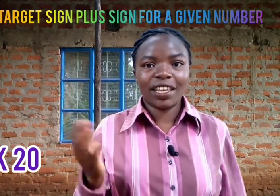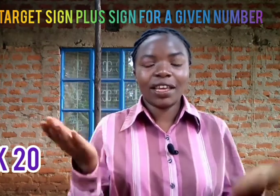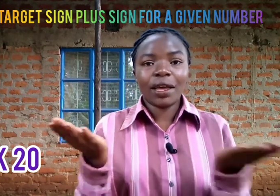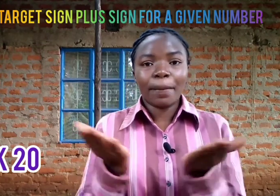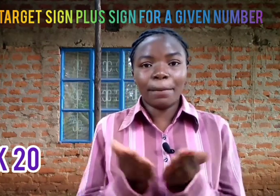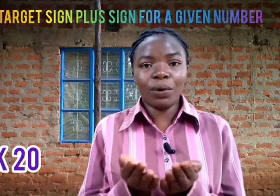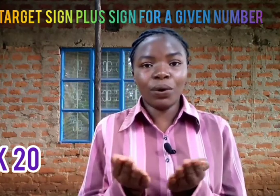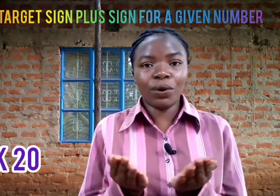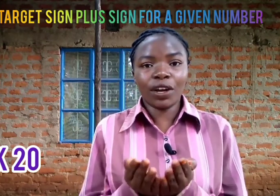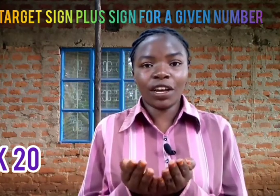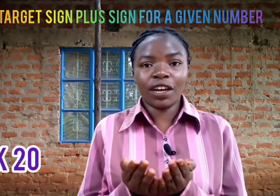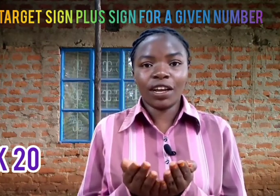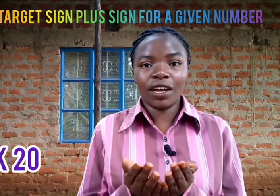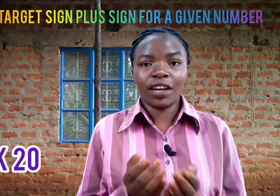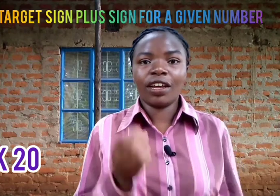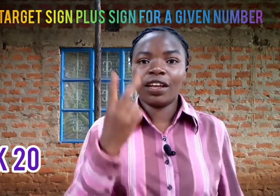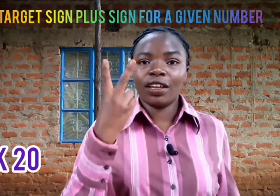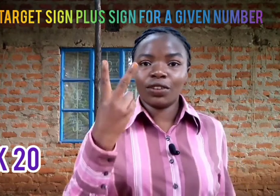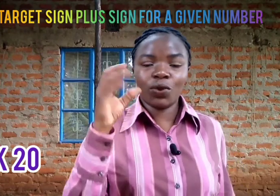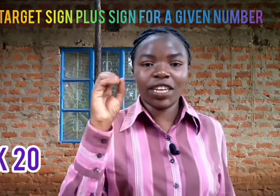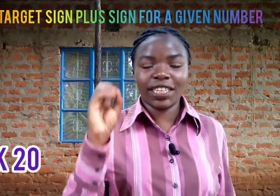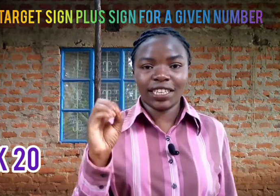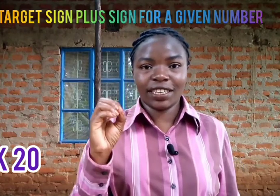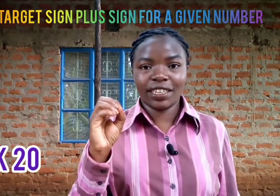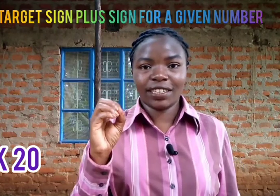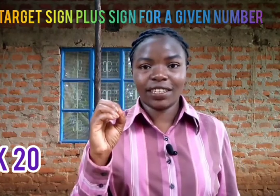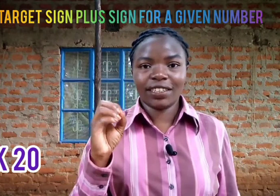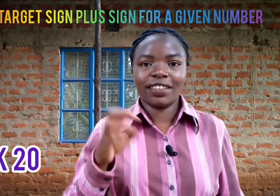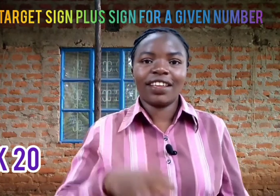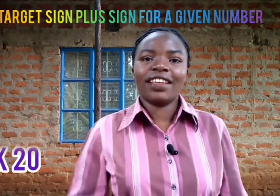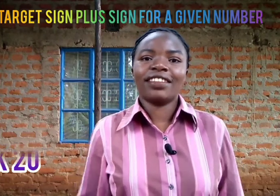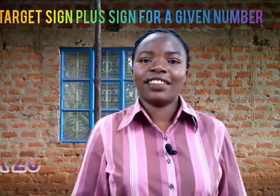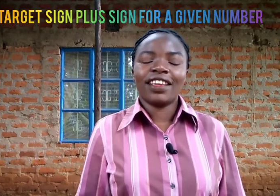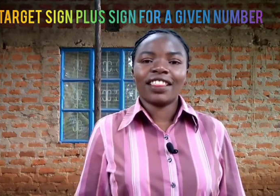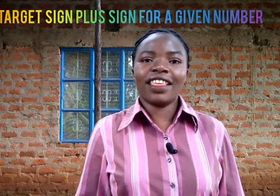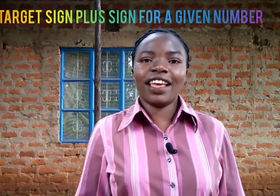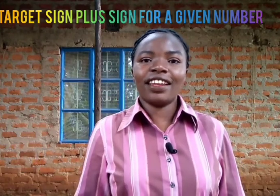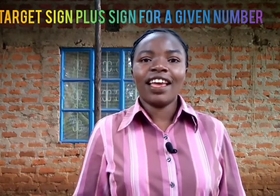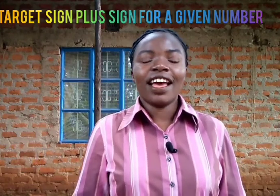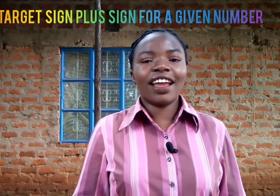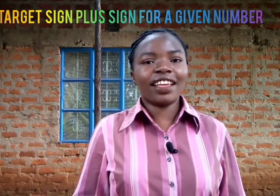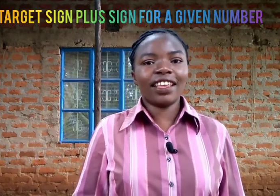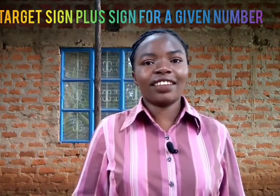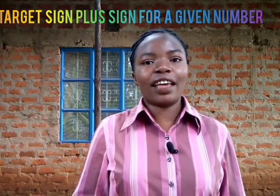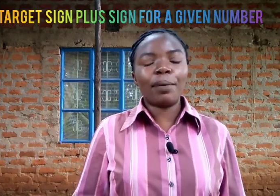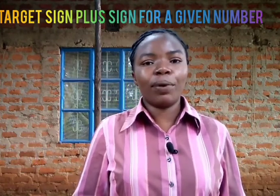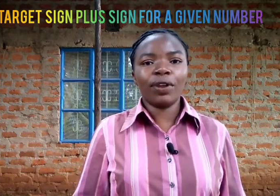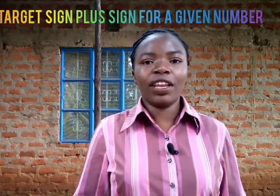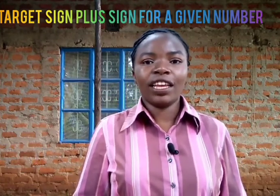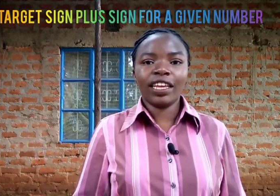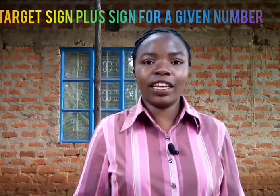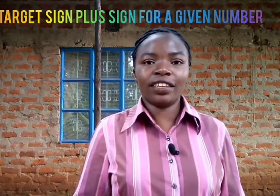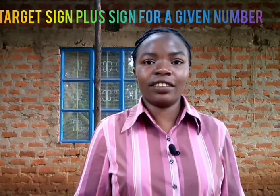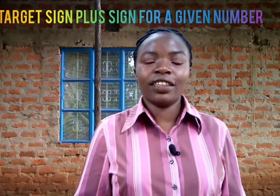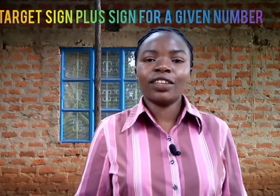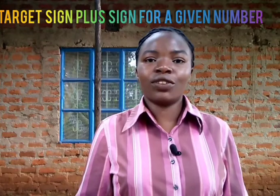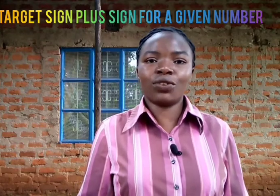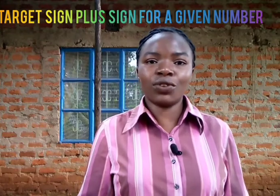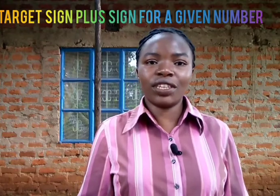Book 20. Then, example is student